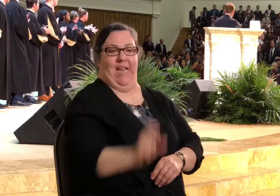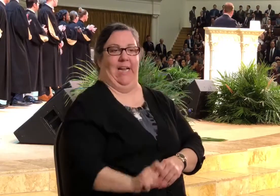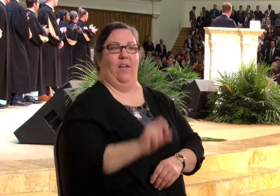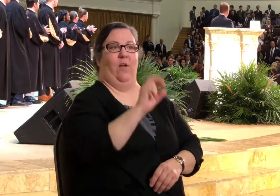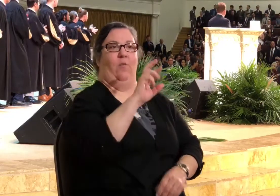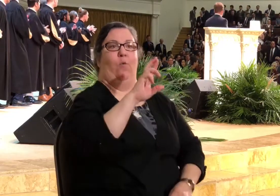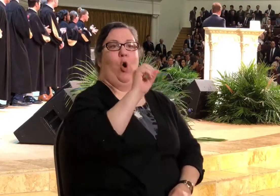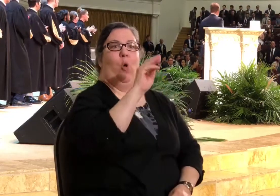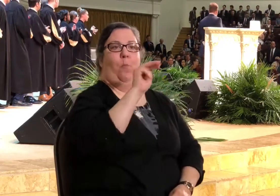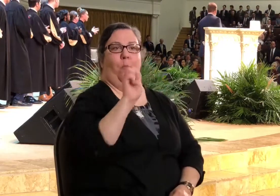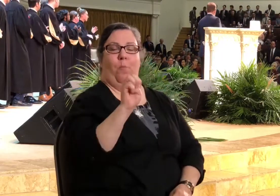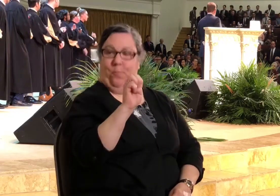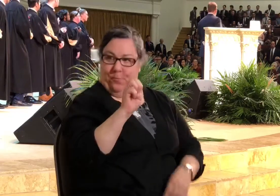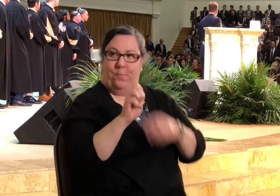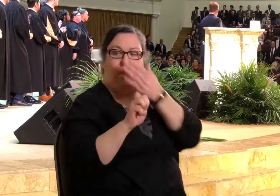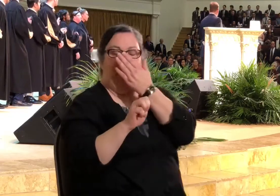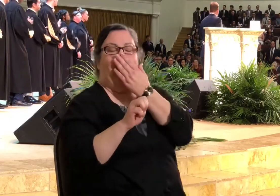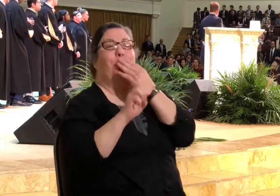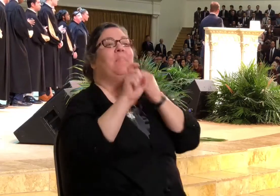Amen.